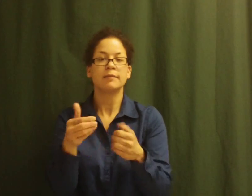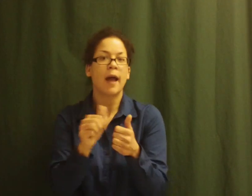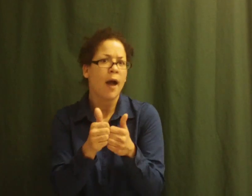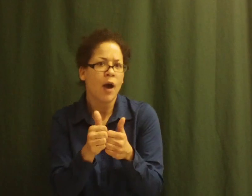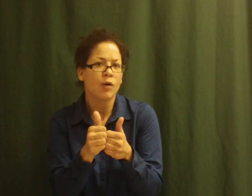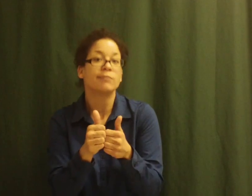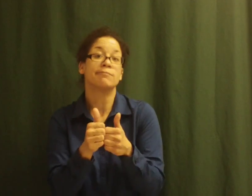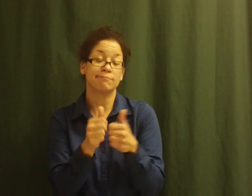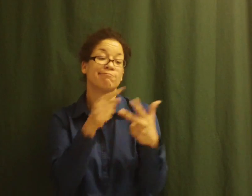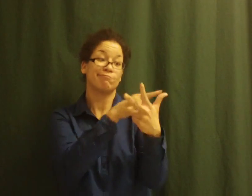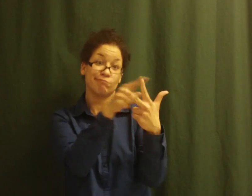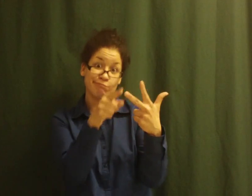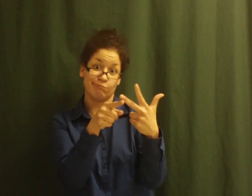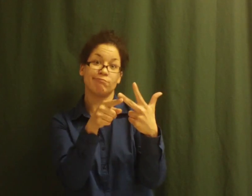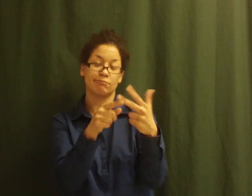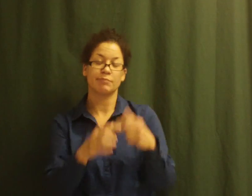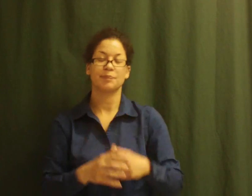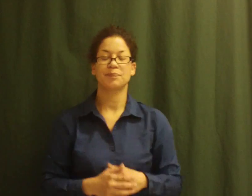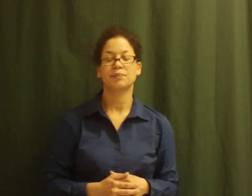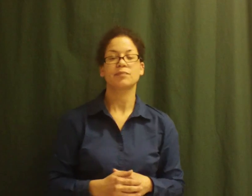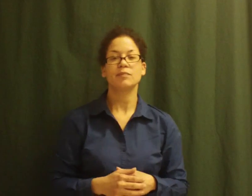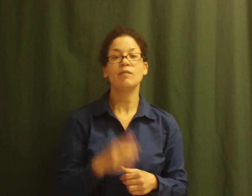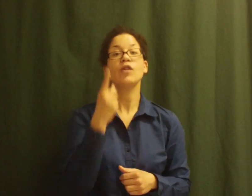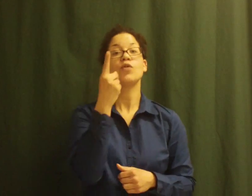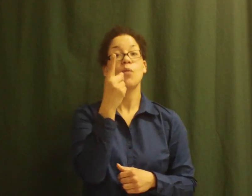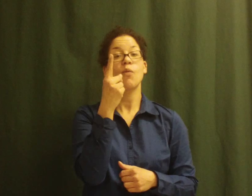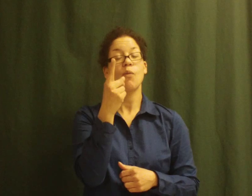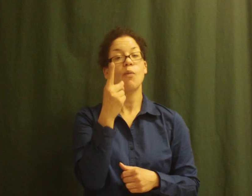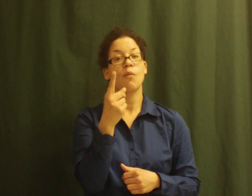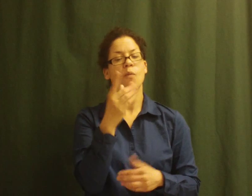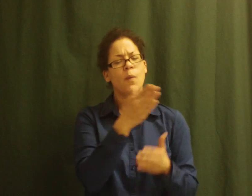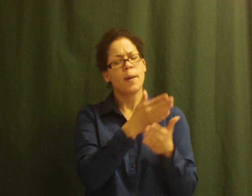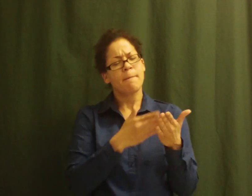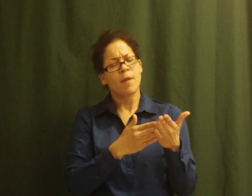One tricky part in thinking about utility